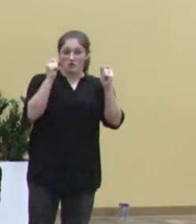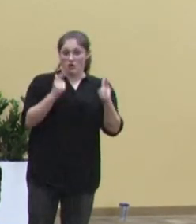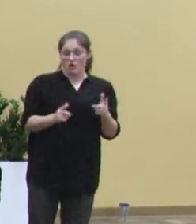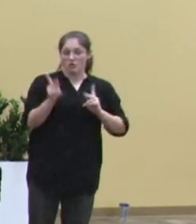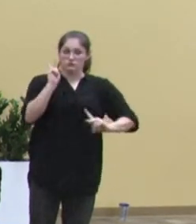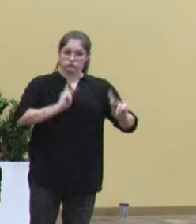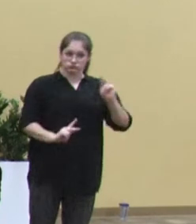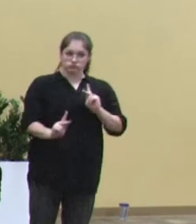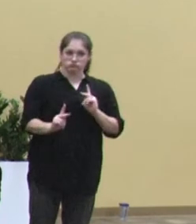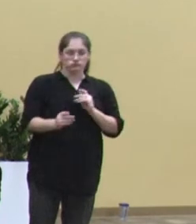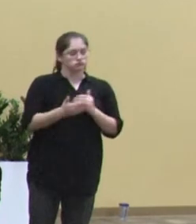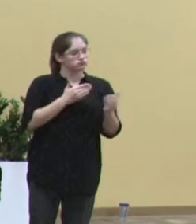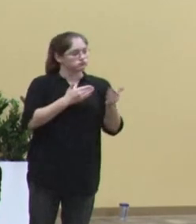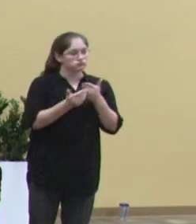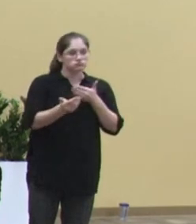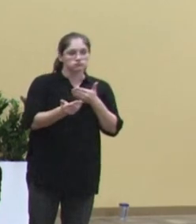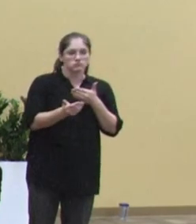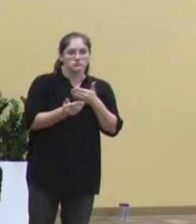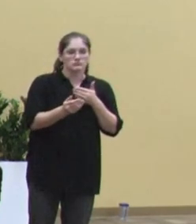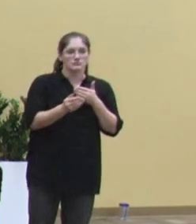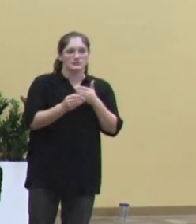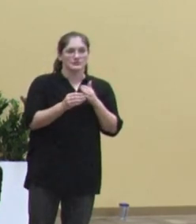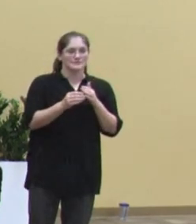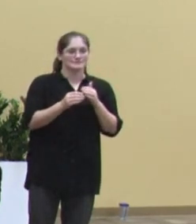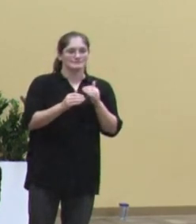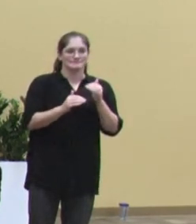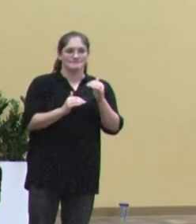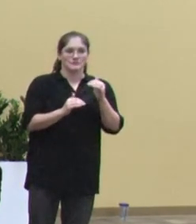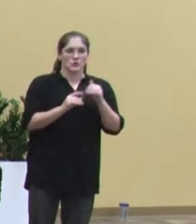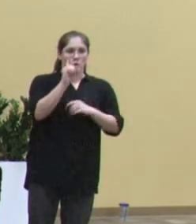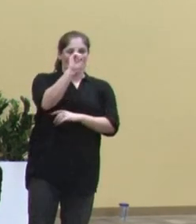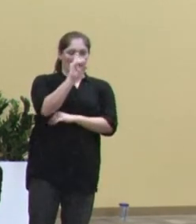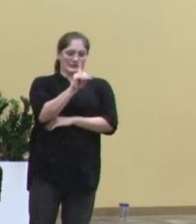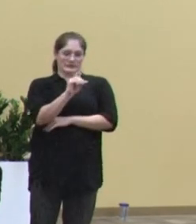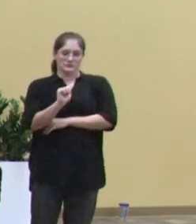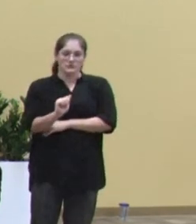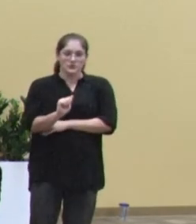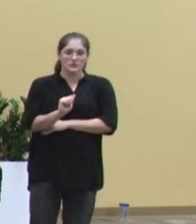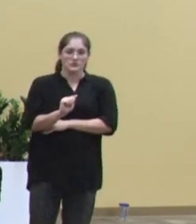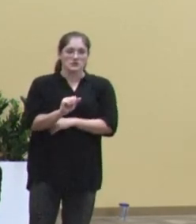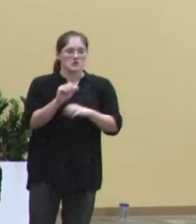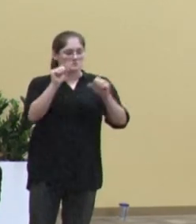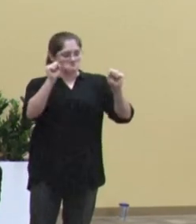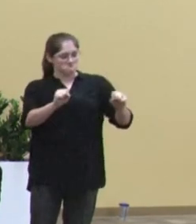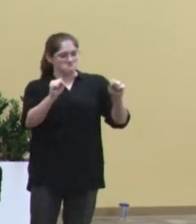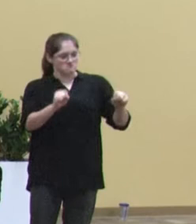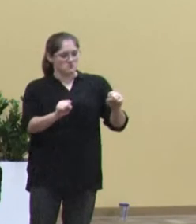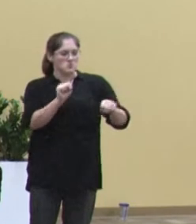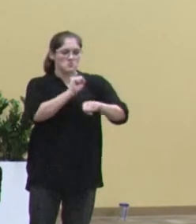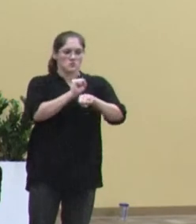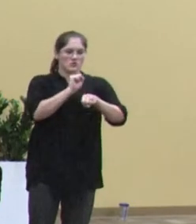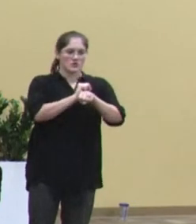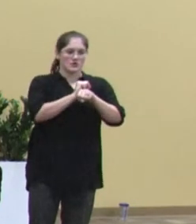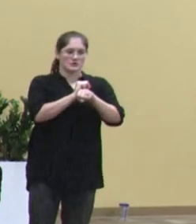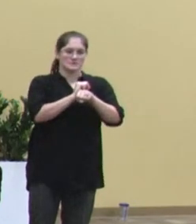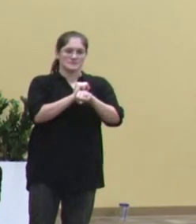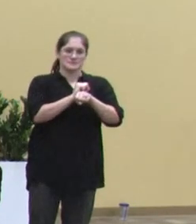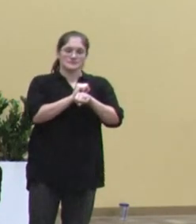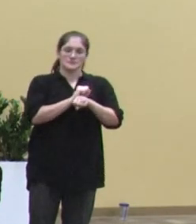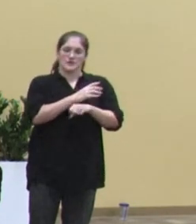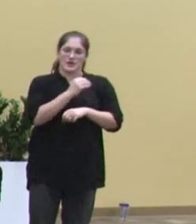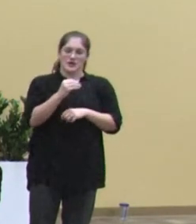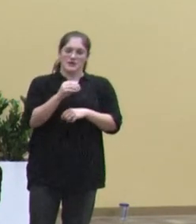individuals, regardless of their level of disability, are capable of working competitively and